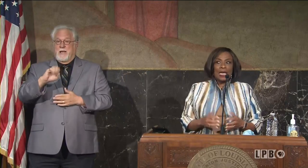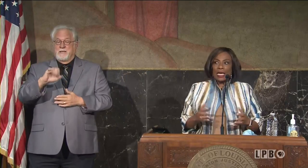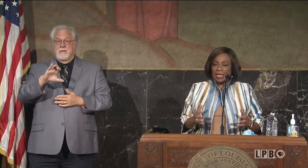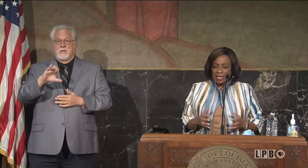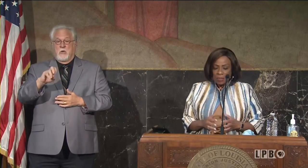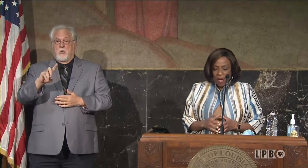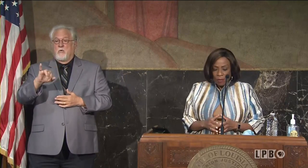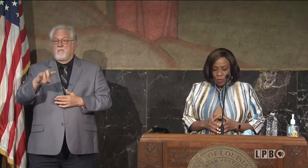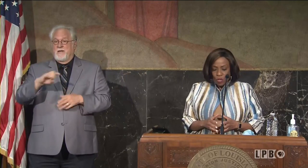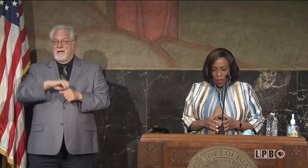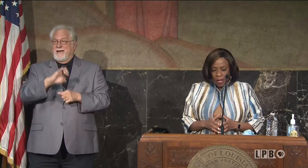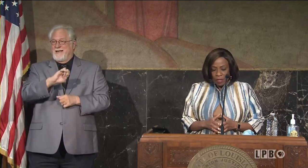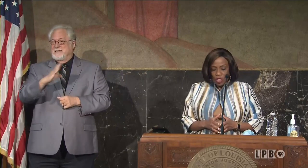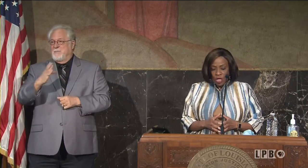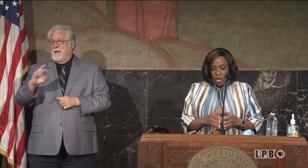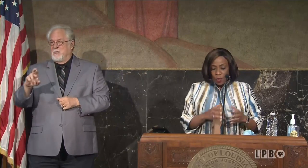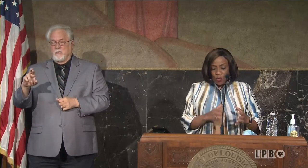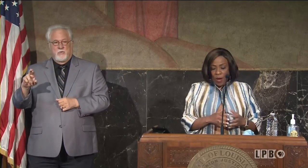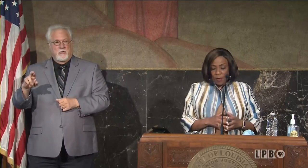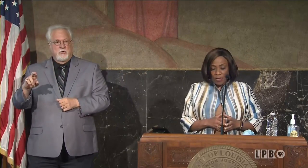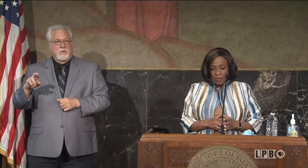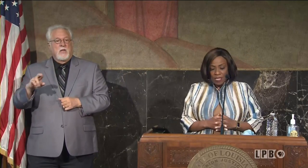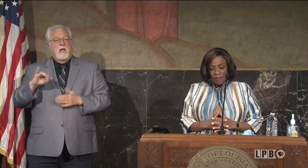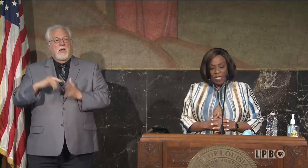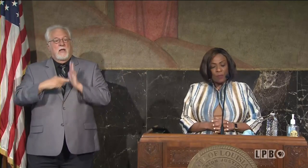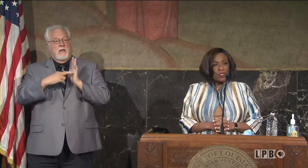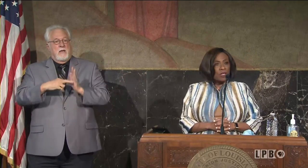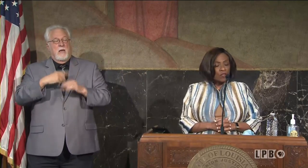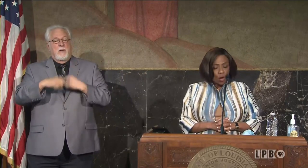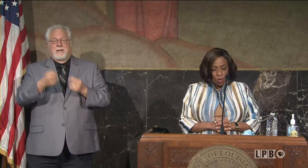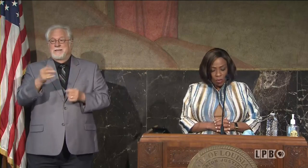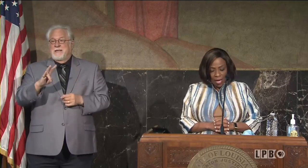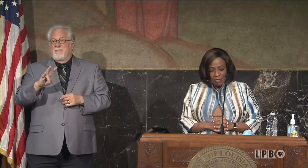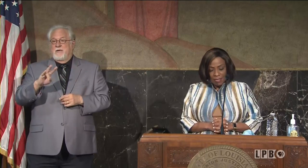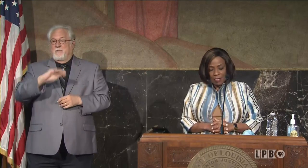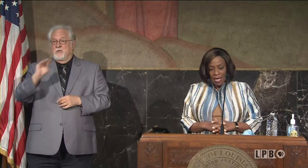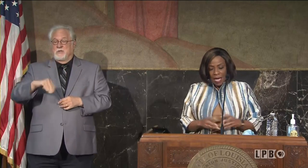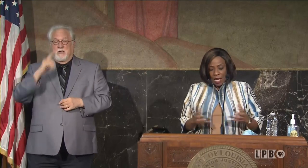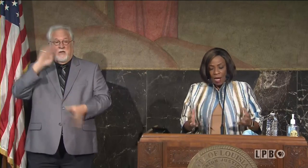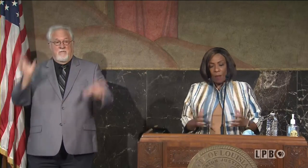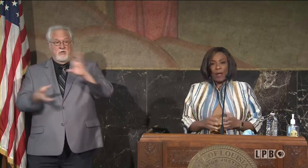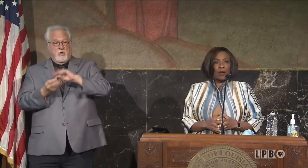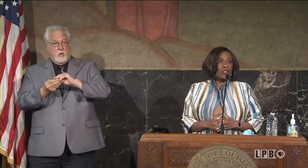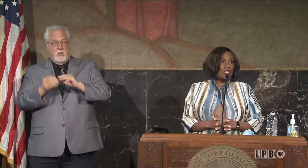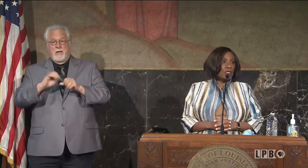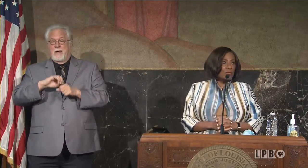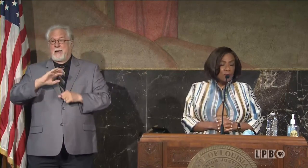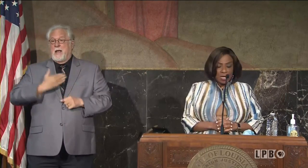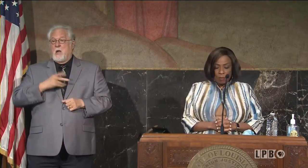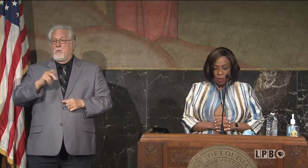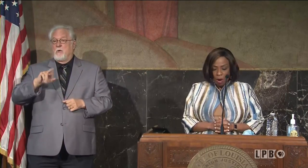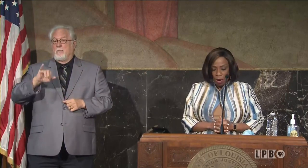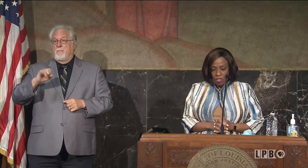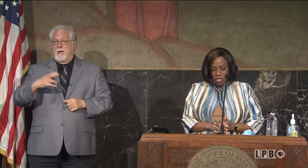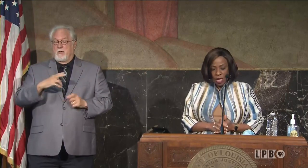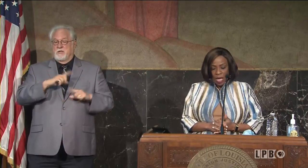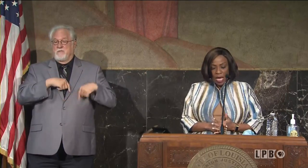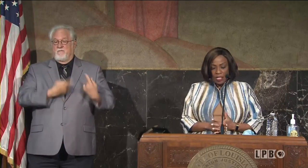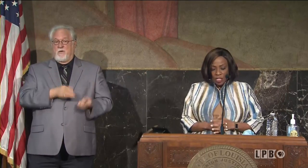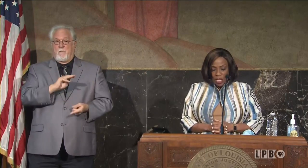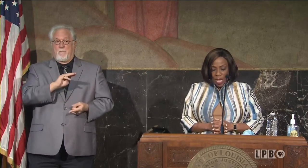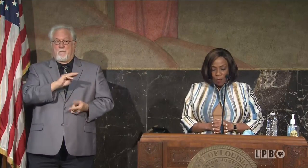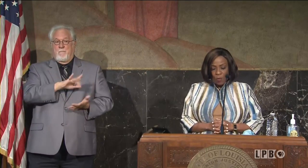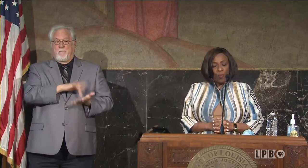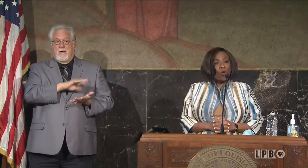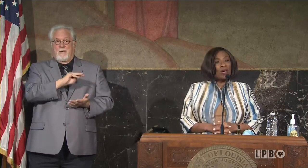COVID-19 in East Baton Rouge Parish, which represents 17% of total cases in our parish since mid-March.